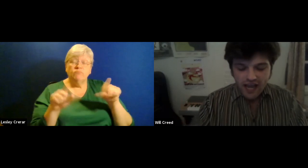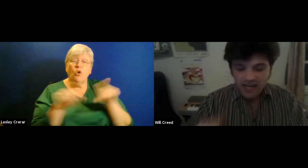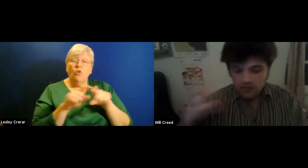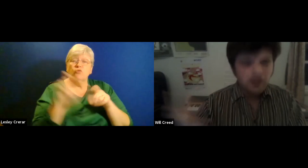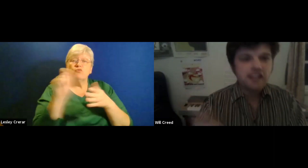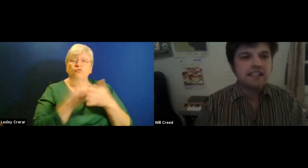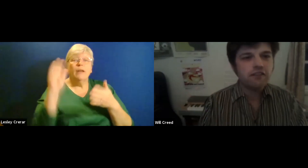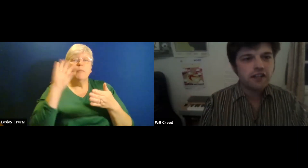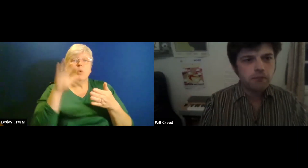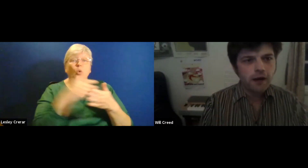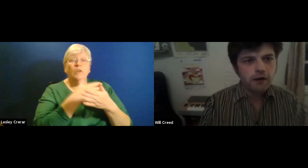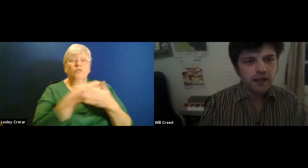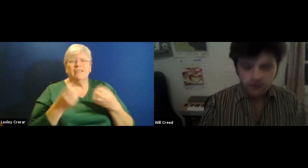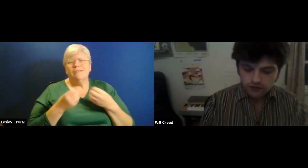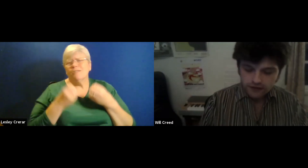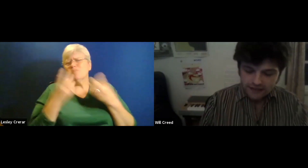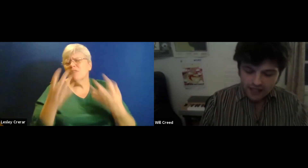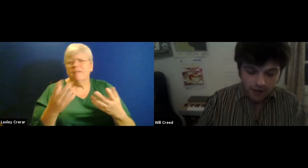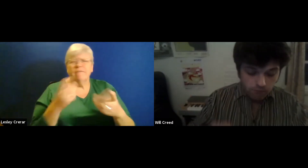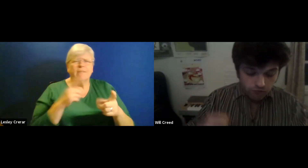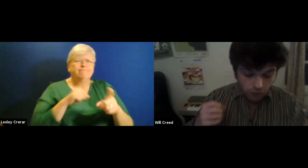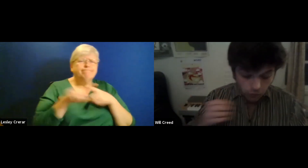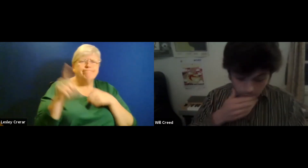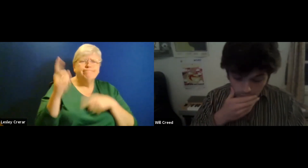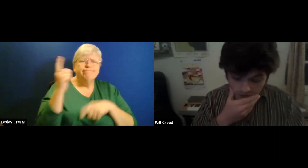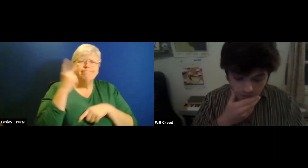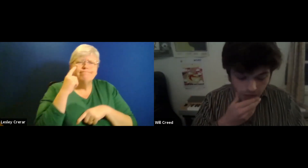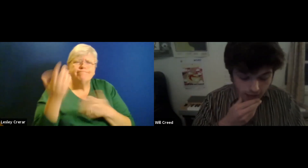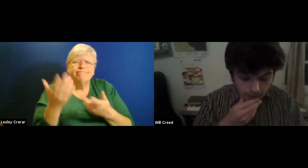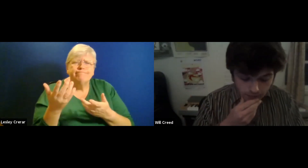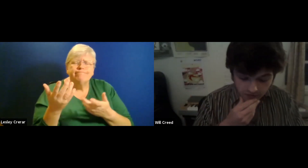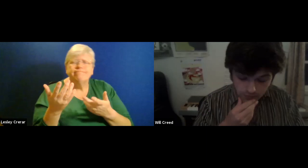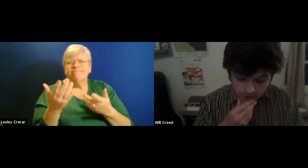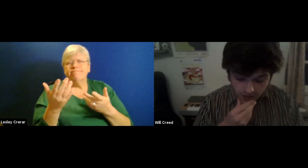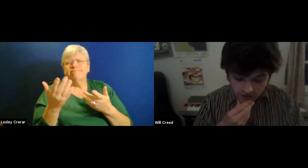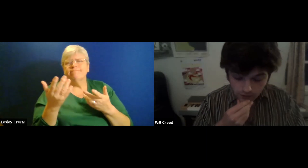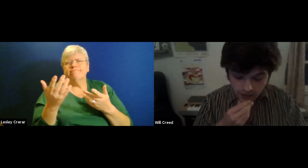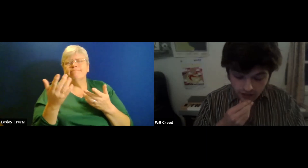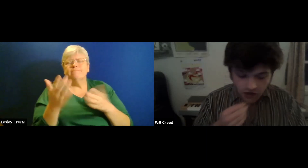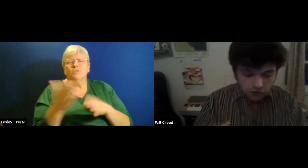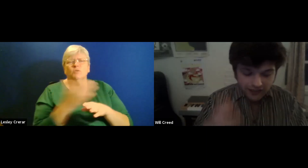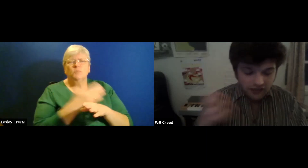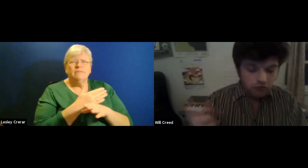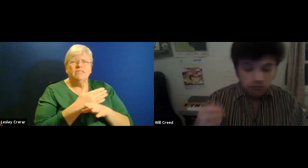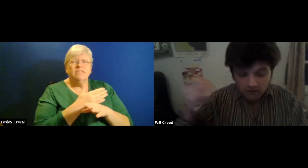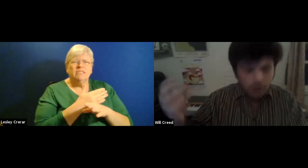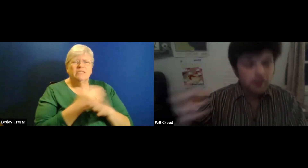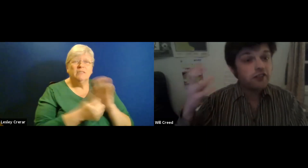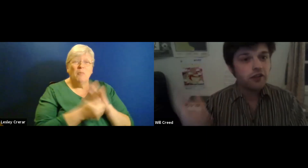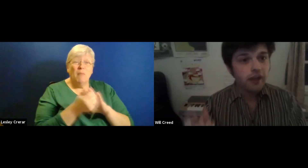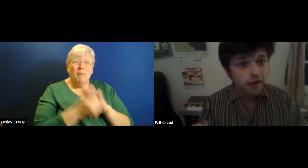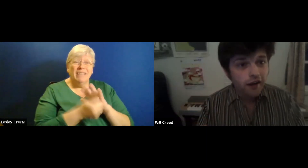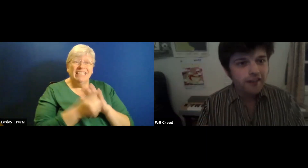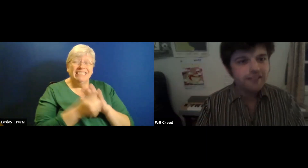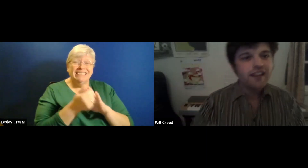is expressive and experimental. With previous publications being written in the, previous